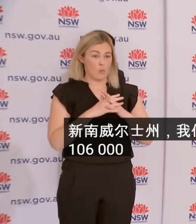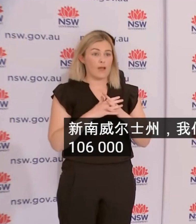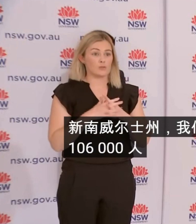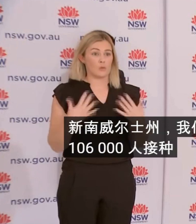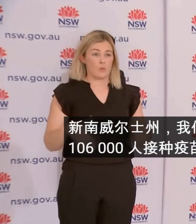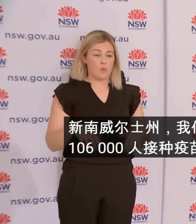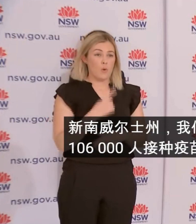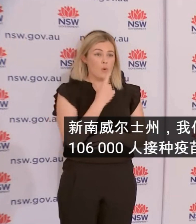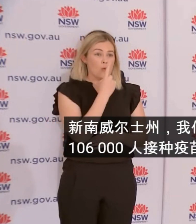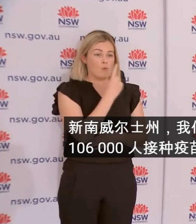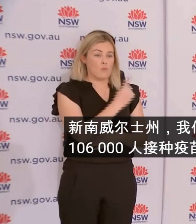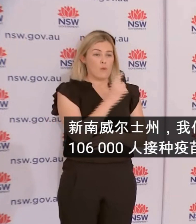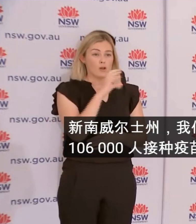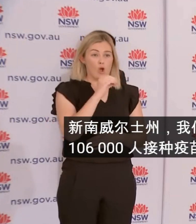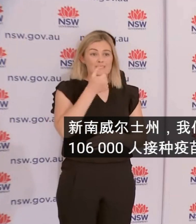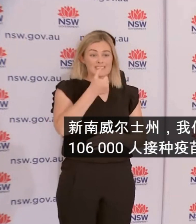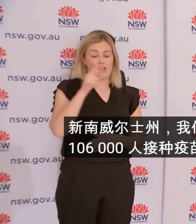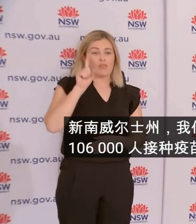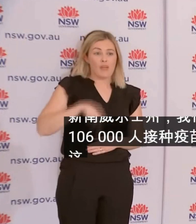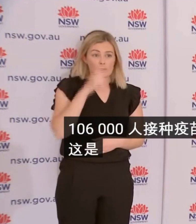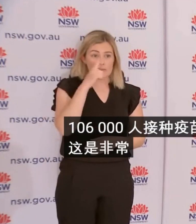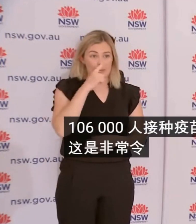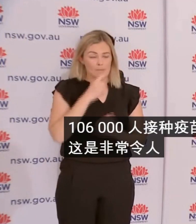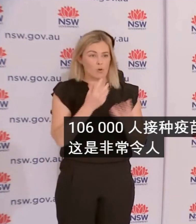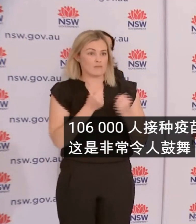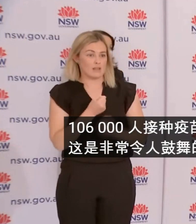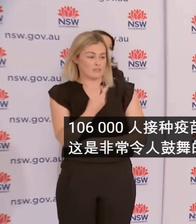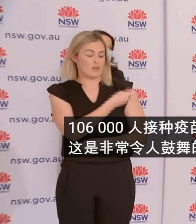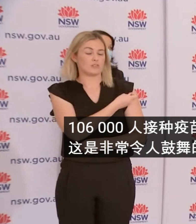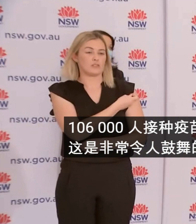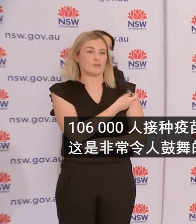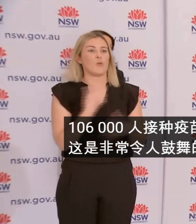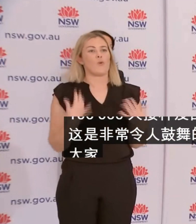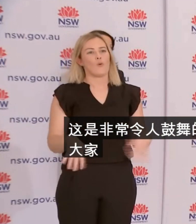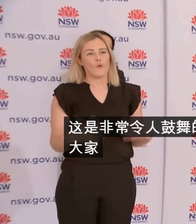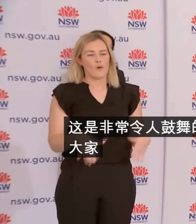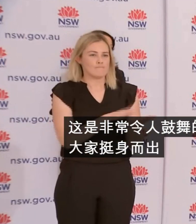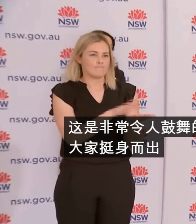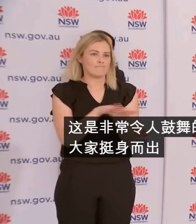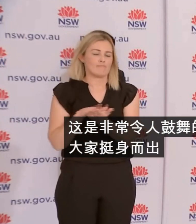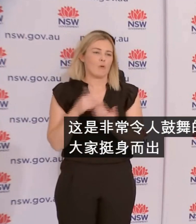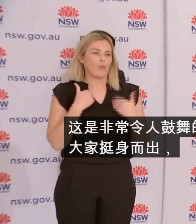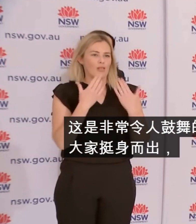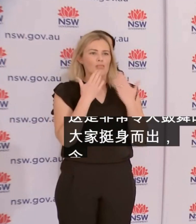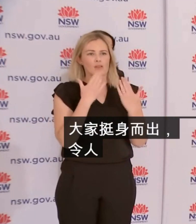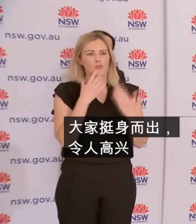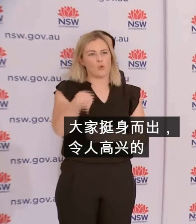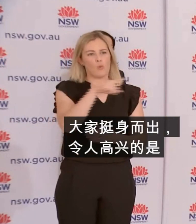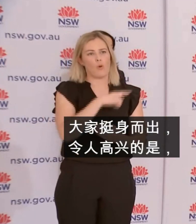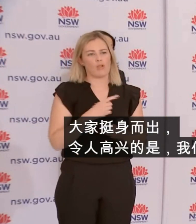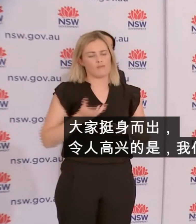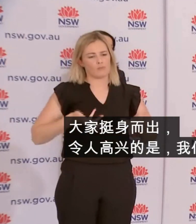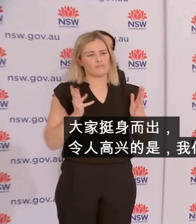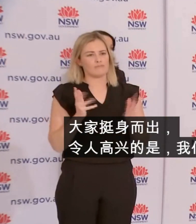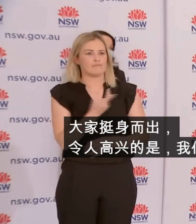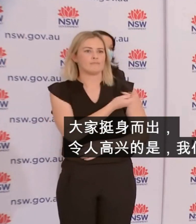where 106,000 people were vaccinated. That is very encouraging. Can I thank everybody for coming forward? And pleasingly, we've